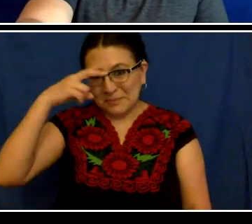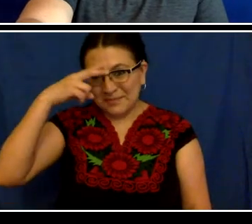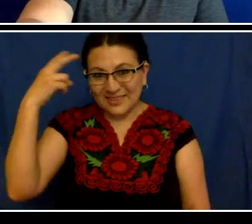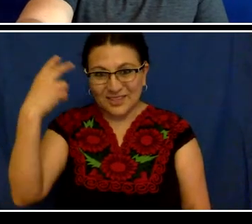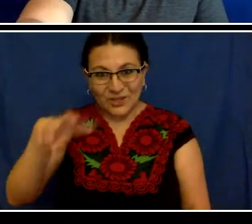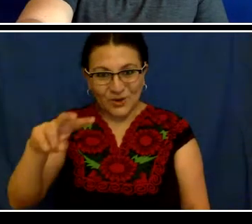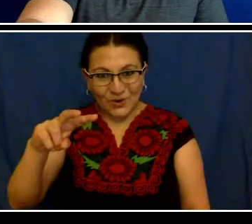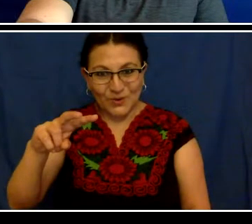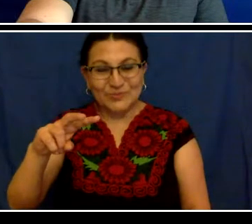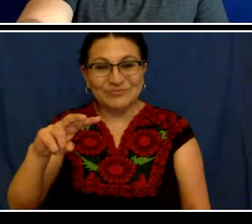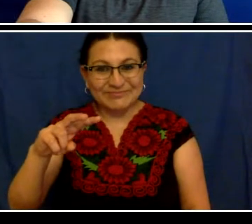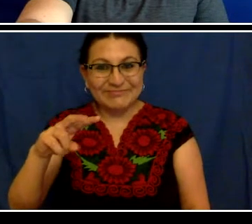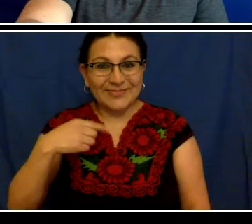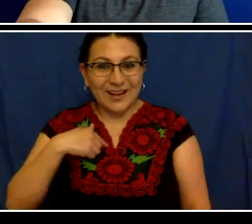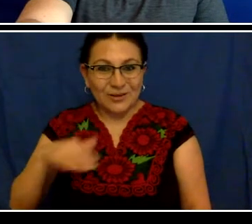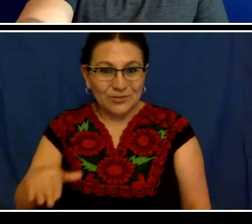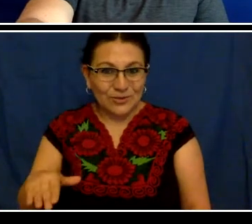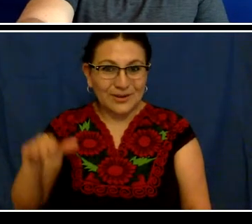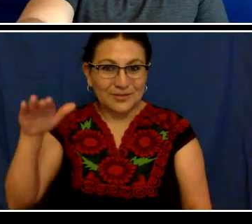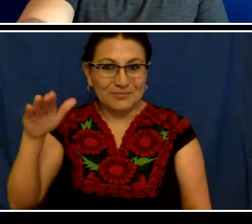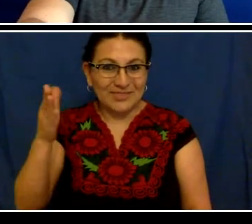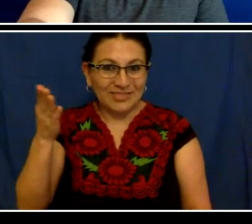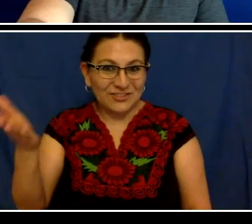Querétaro, Mexico,